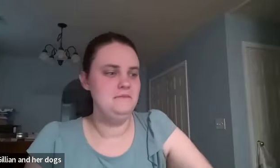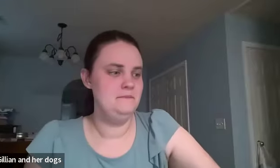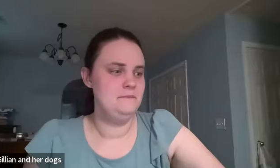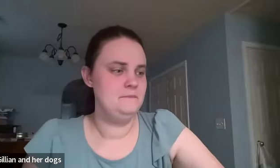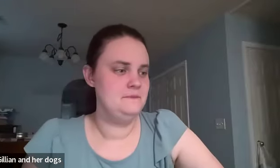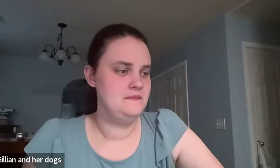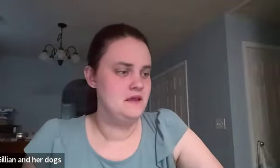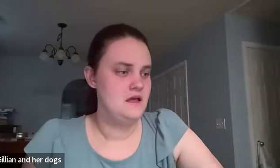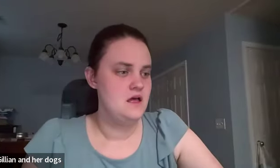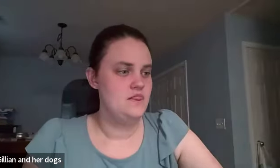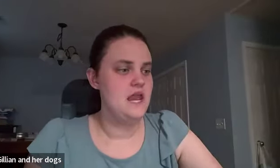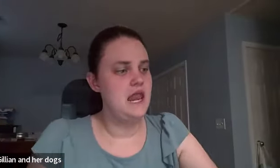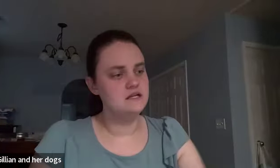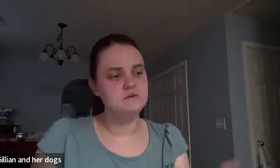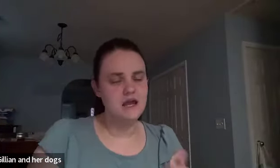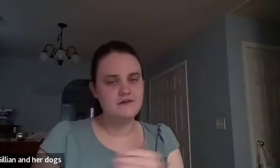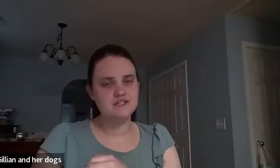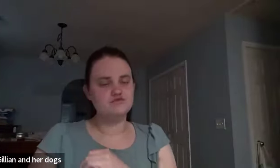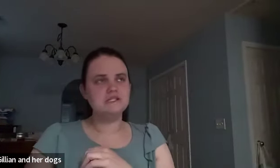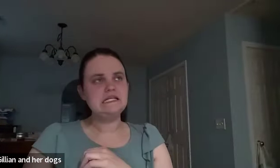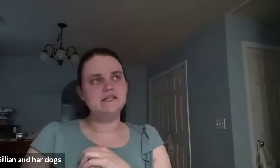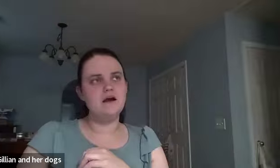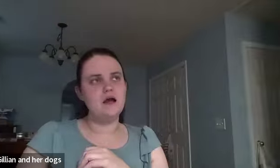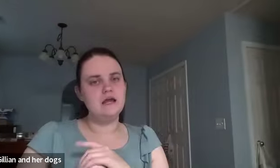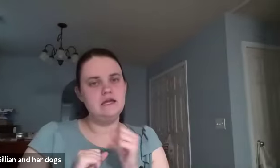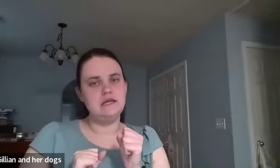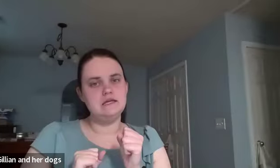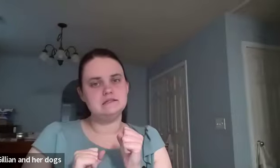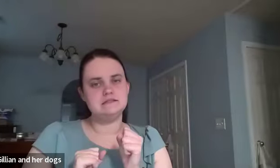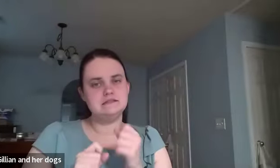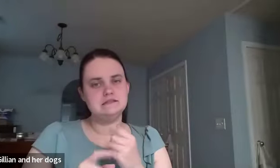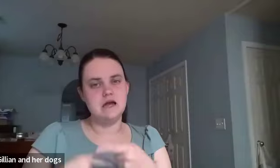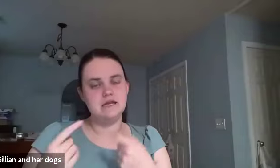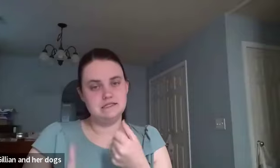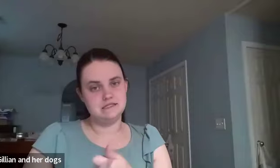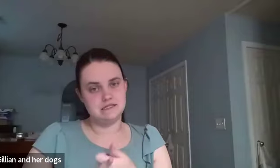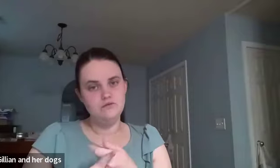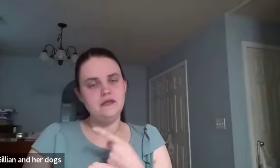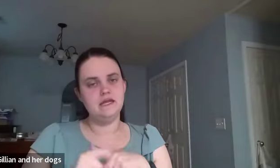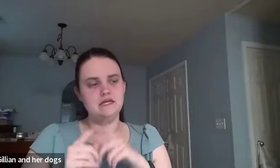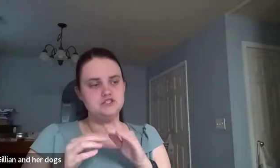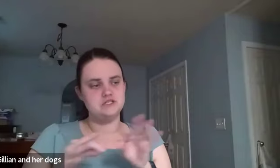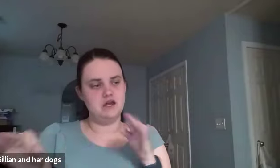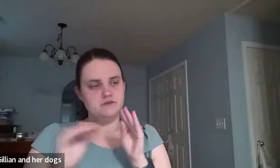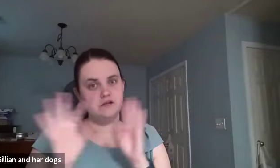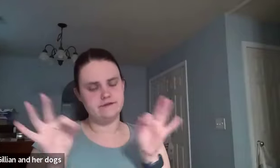Okay. The next one I have is really not a sign itself. It is just kind of a